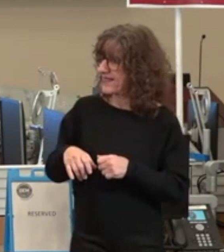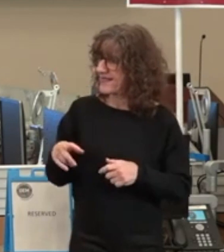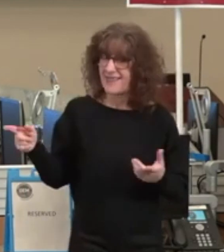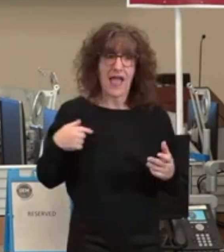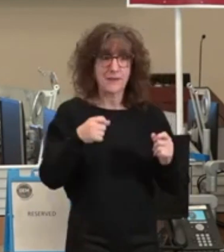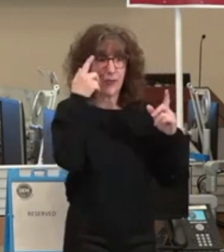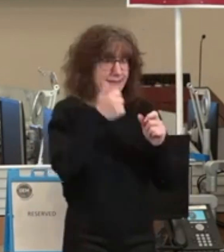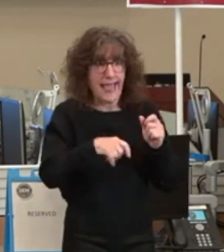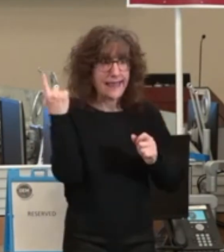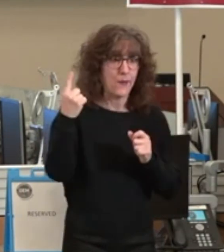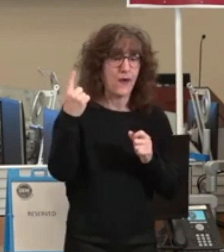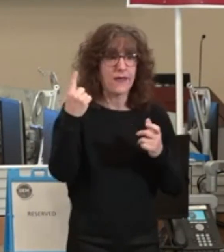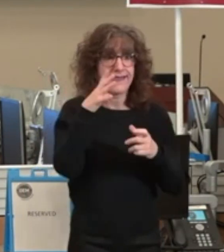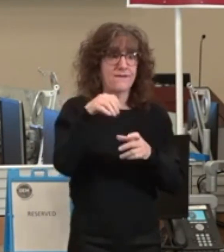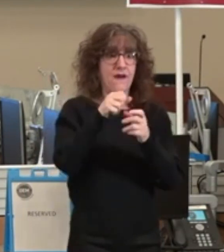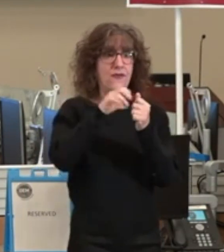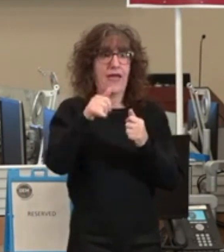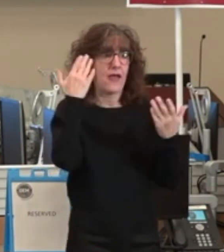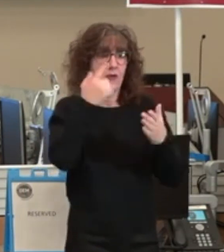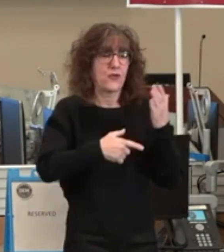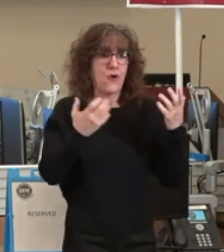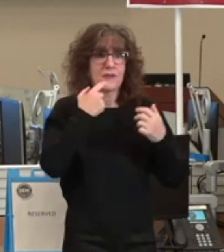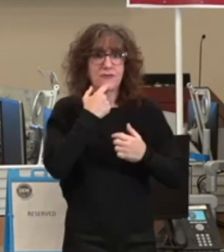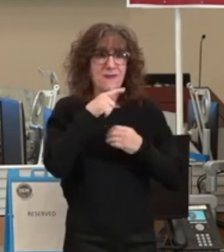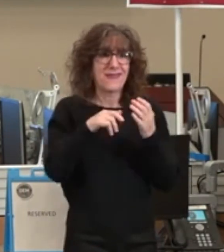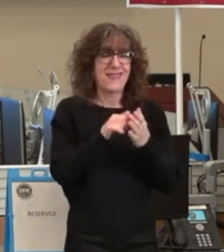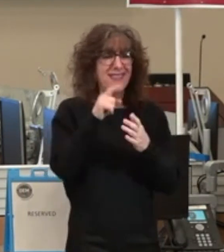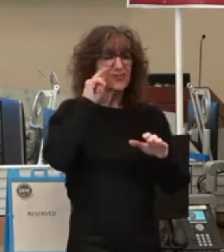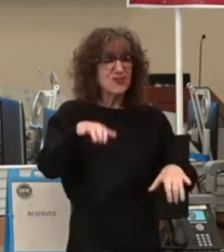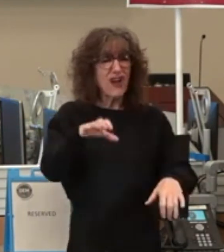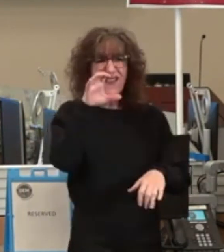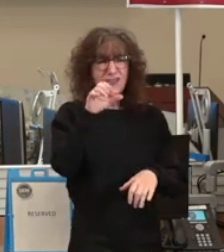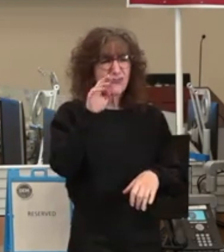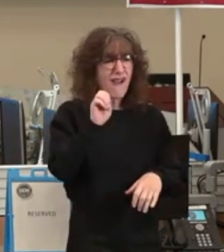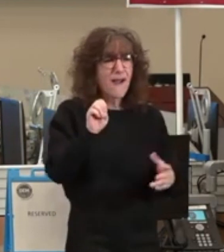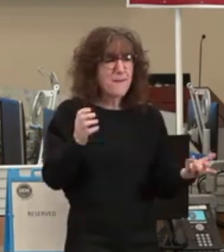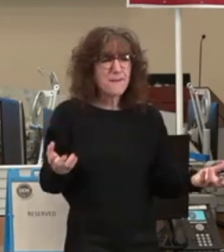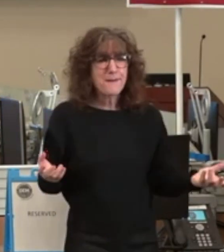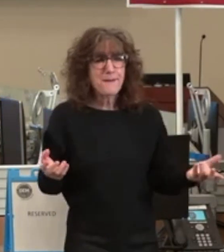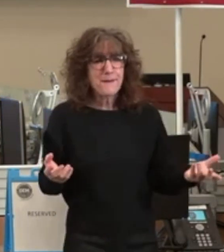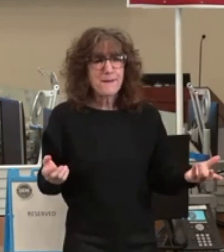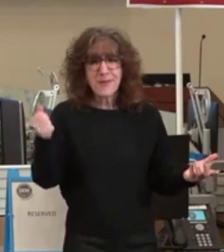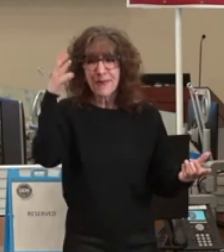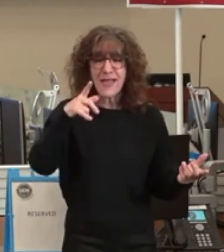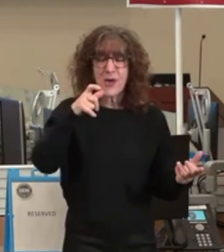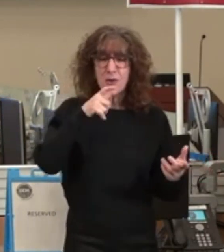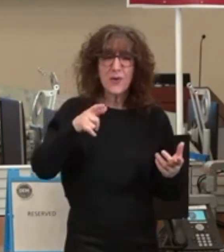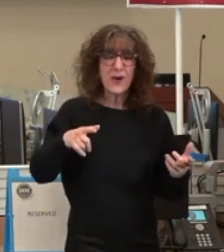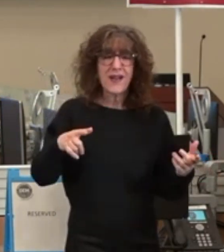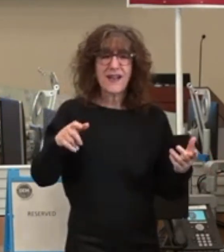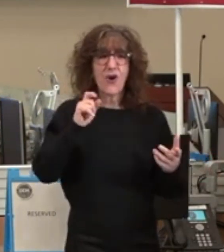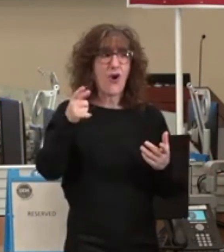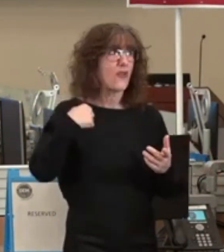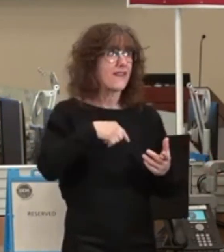I'm surprised anybody's caught up in it, so I don't know what else you want me to say about that. I mean, this is a shocking crime. You know, the gentleman who's been charged, I mean, I think all